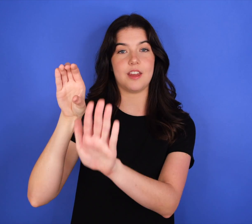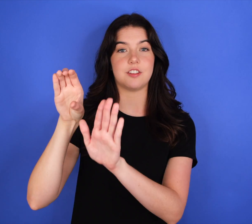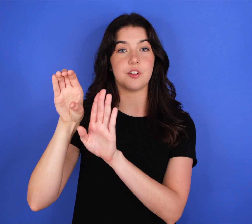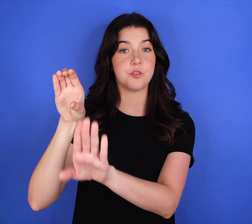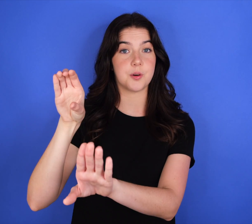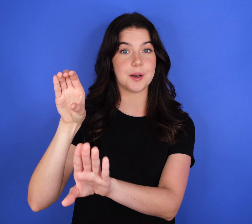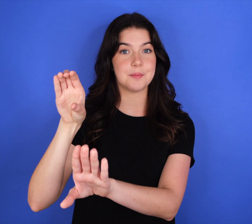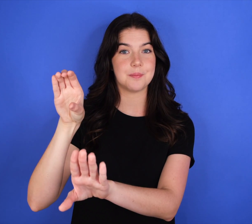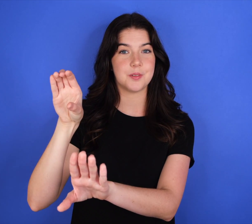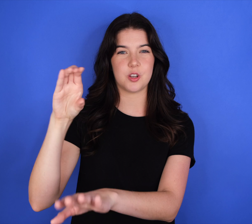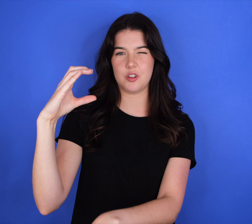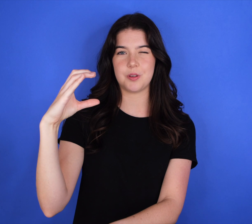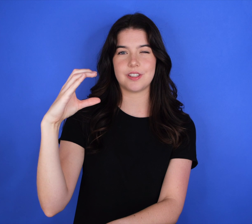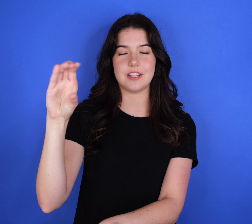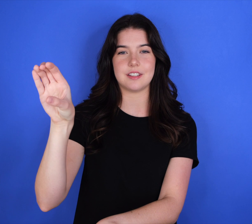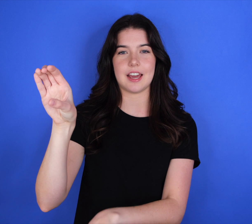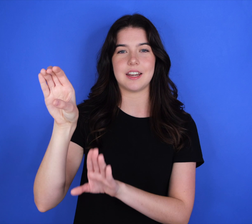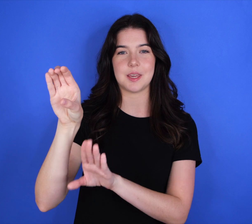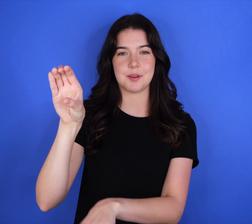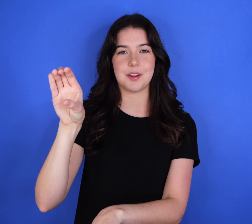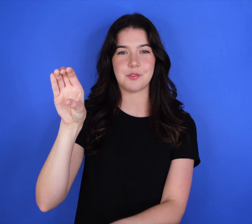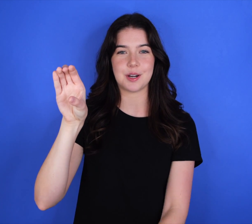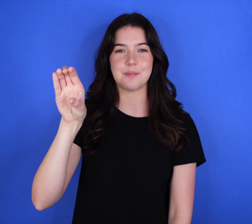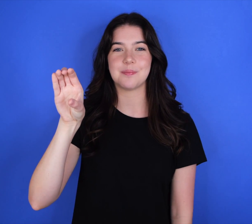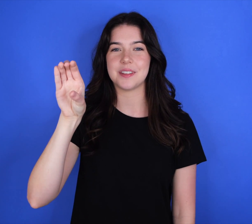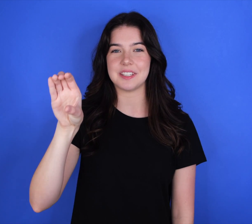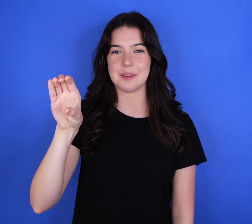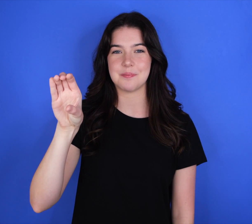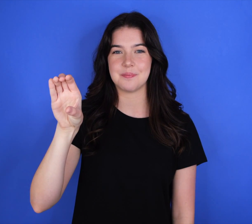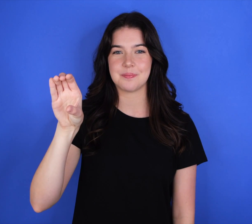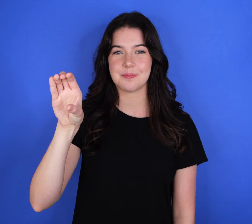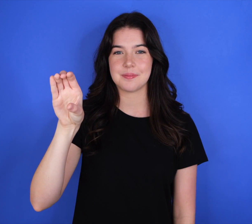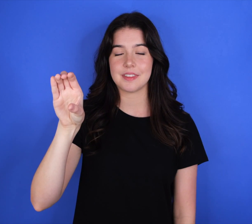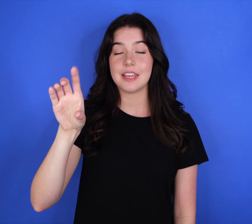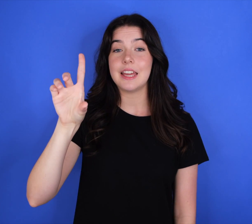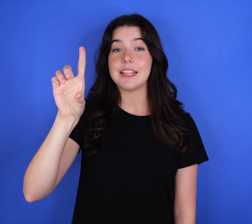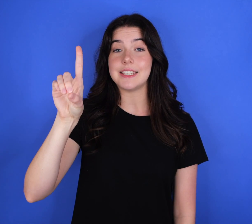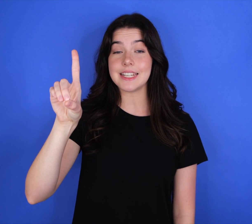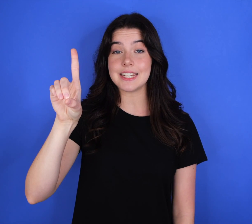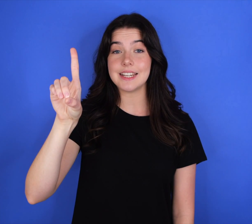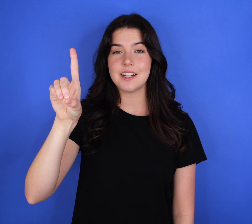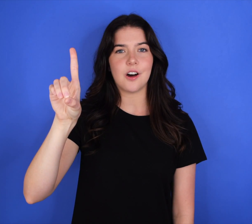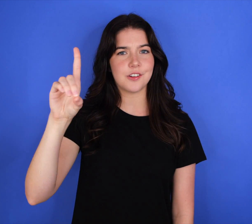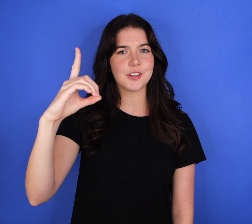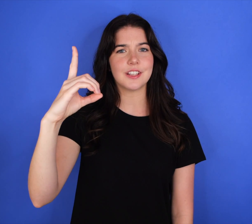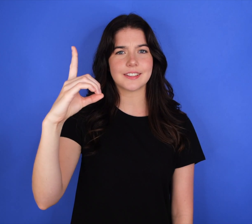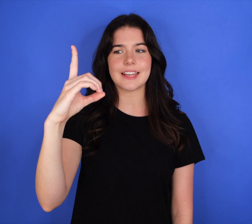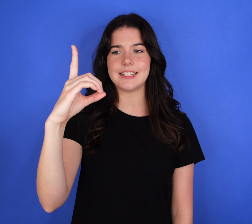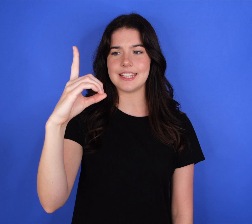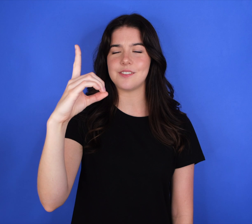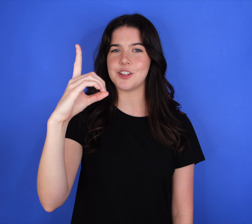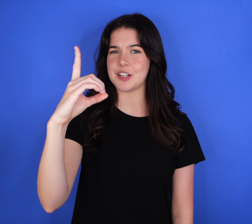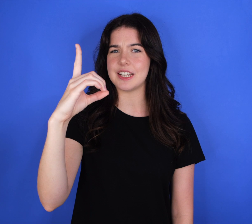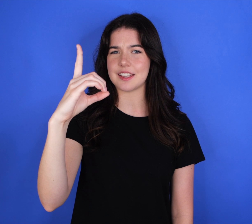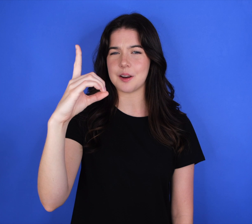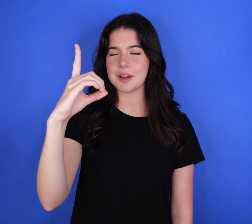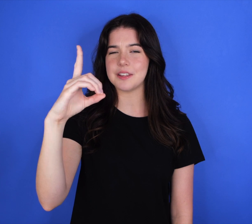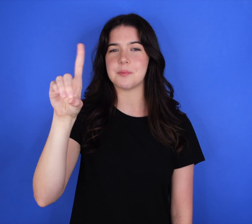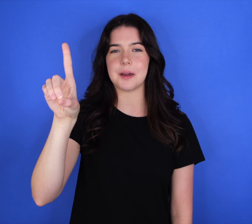facing forward. So don't twist it to the side, keep it going forward. C. D also looks like a D if you turn it sideways, but